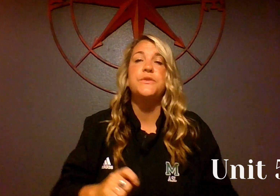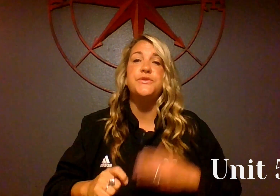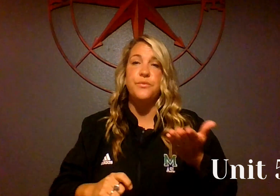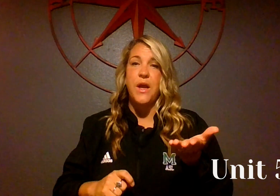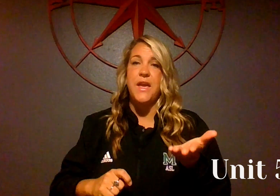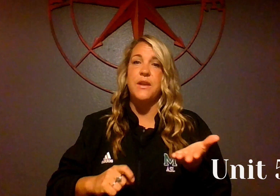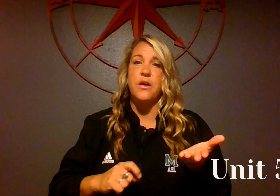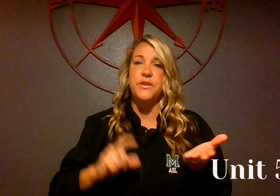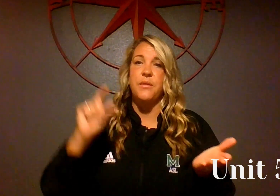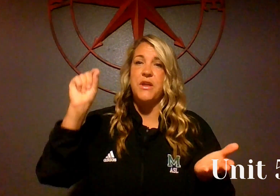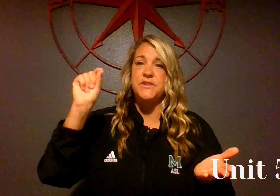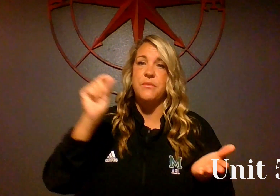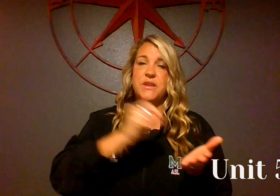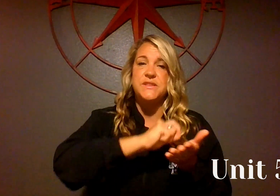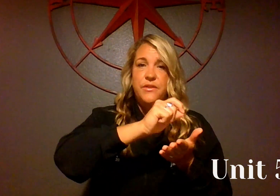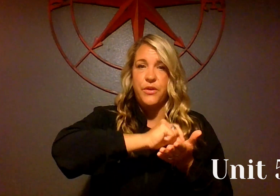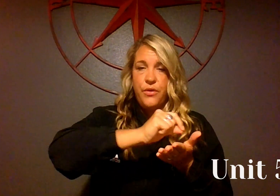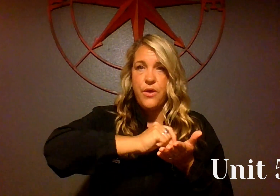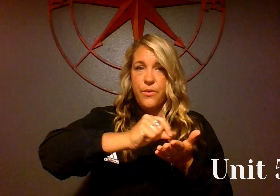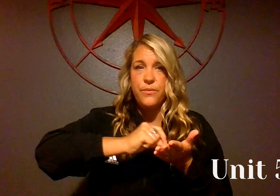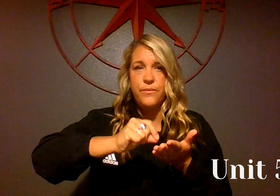To write, non-dominant, dominant's in a little O.